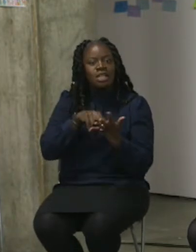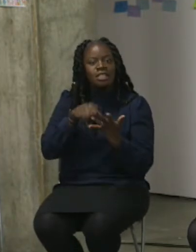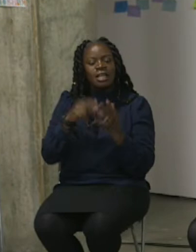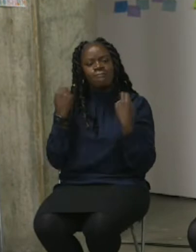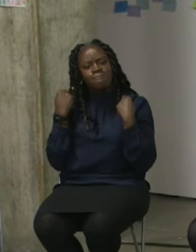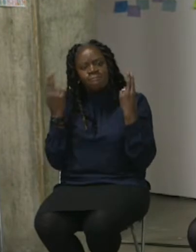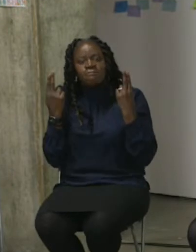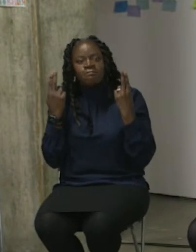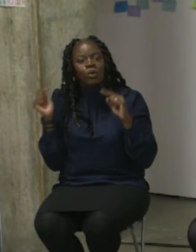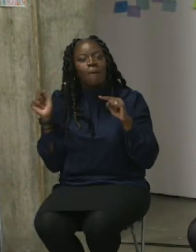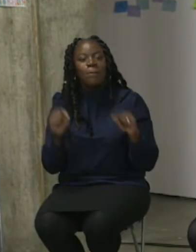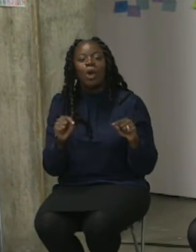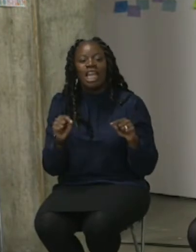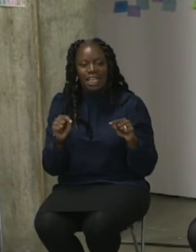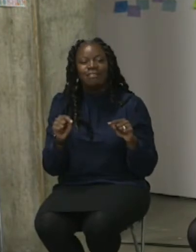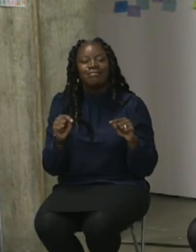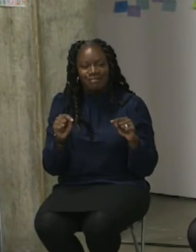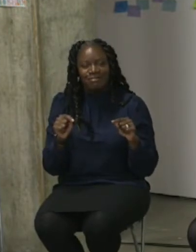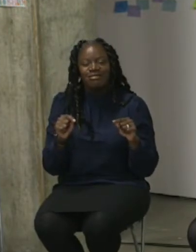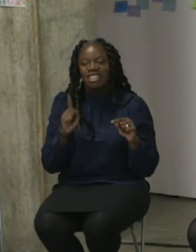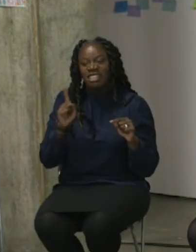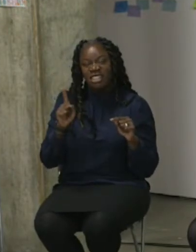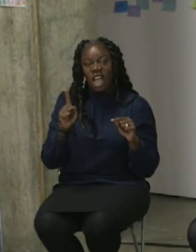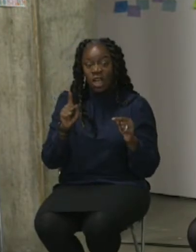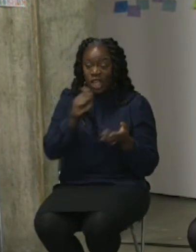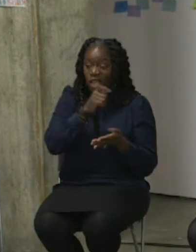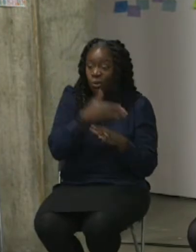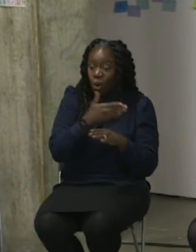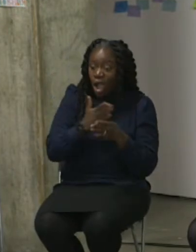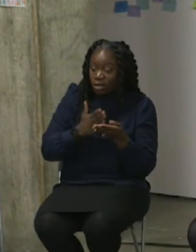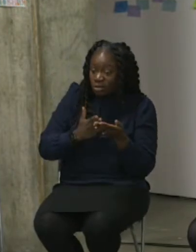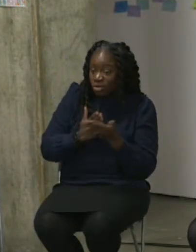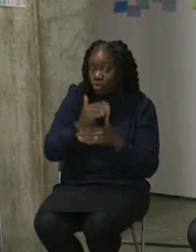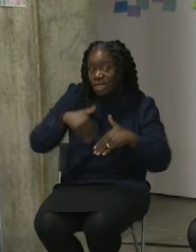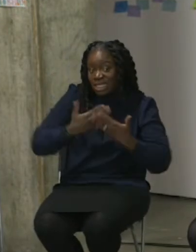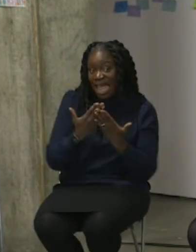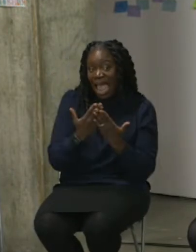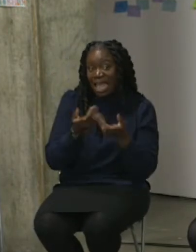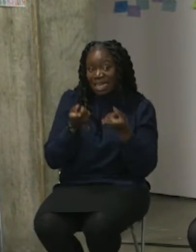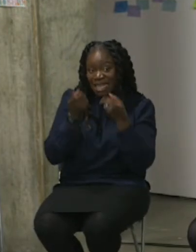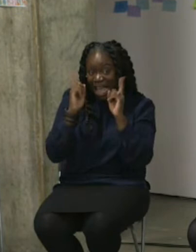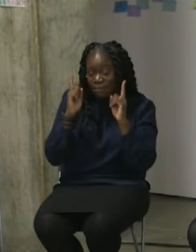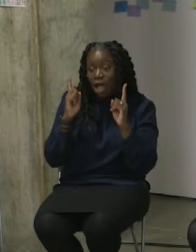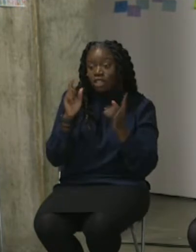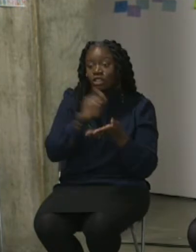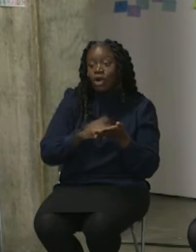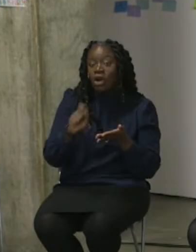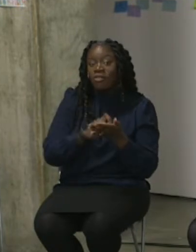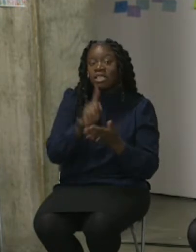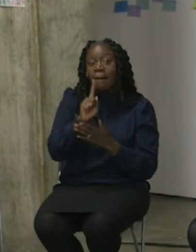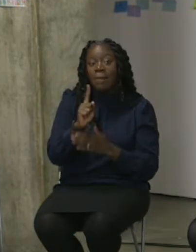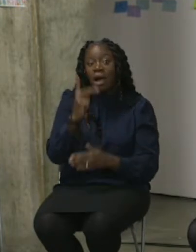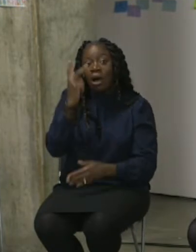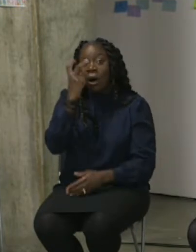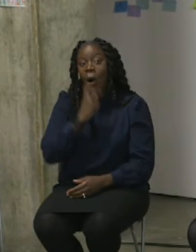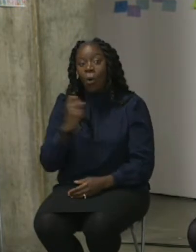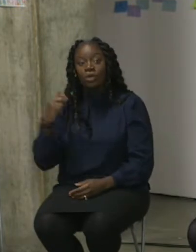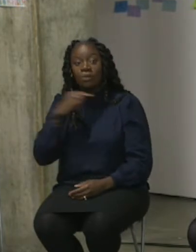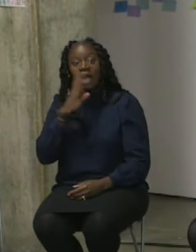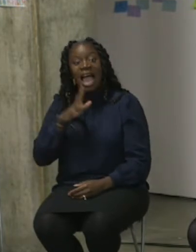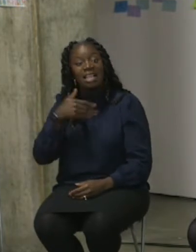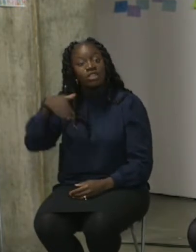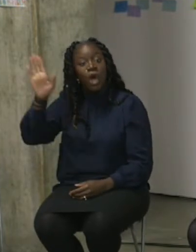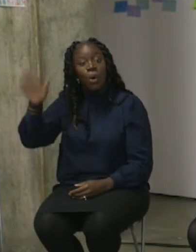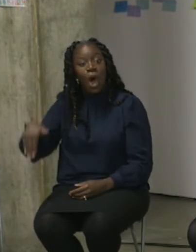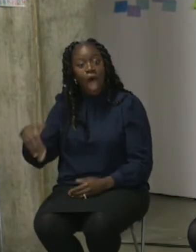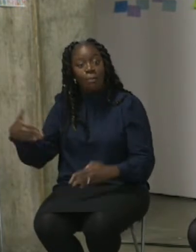bully. So he worked in the headmaster's office for that day, but the older boy had to work from home for the rest of